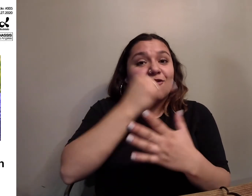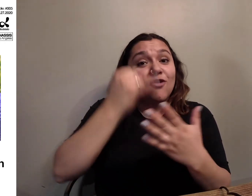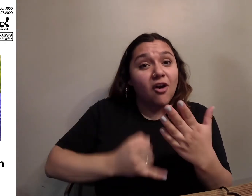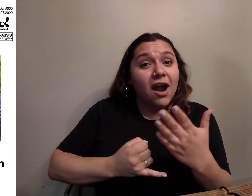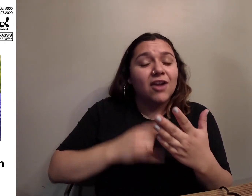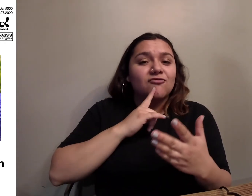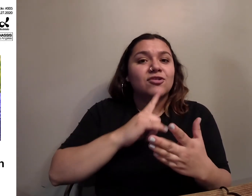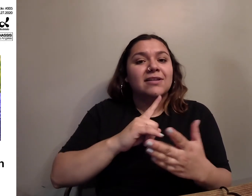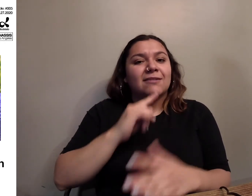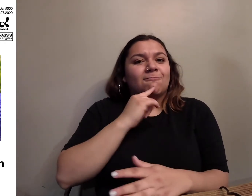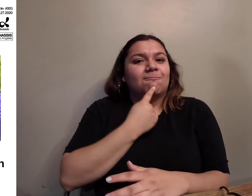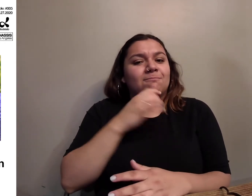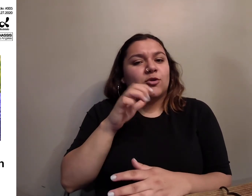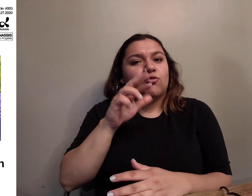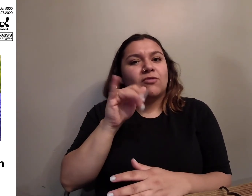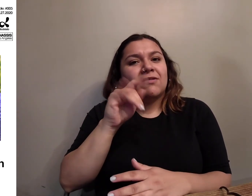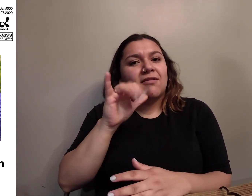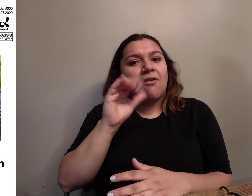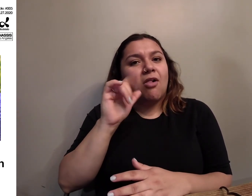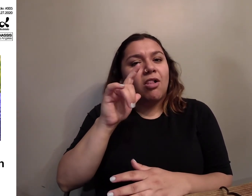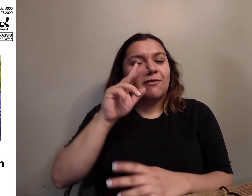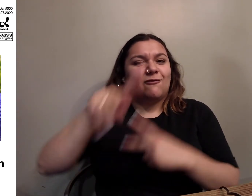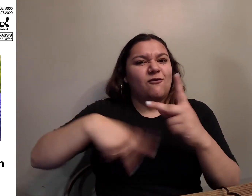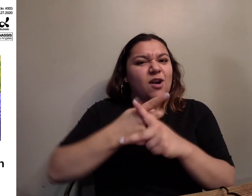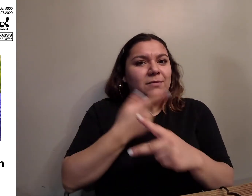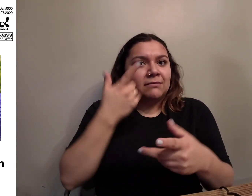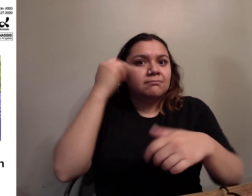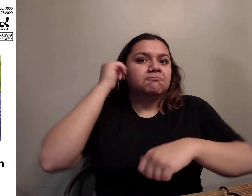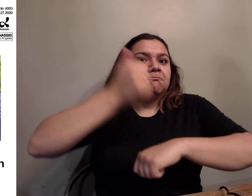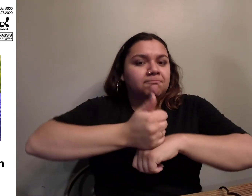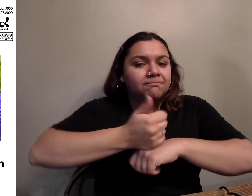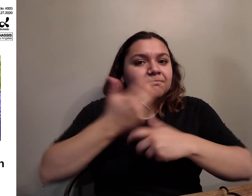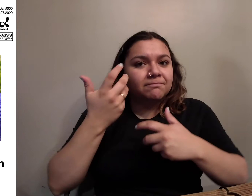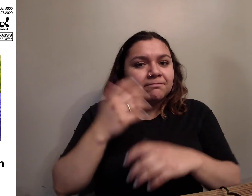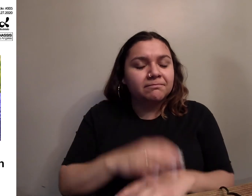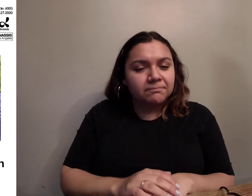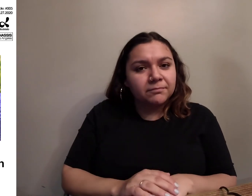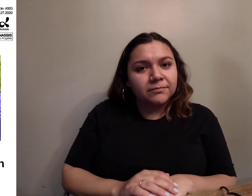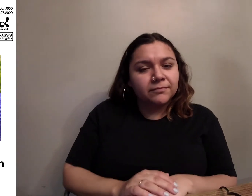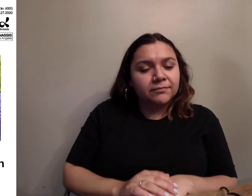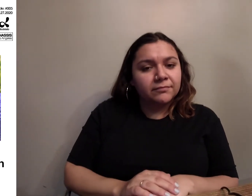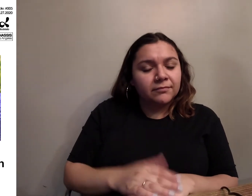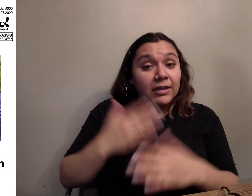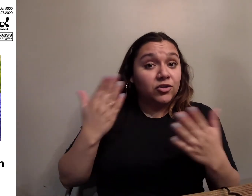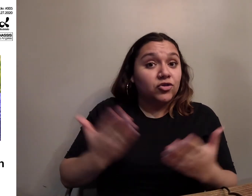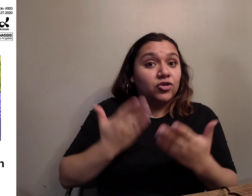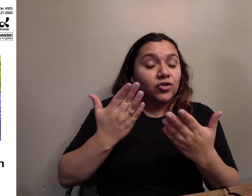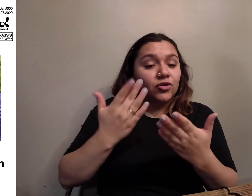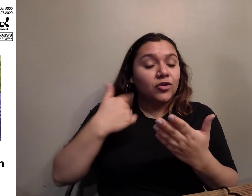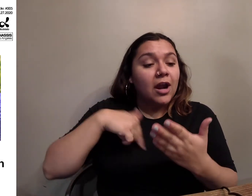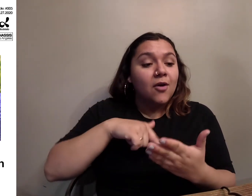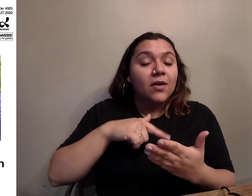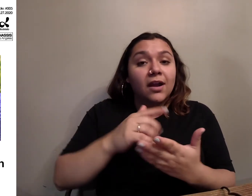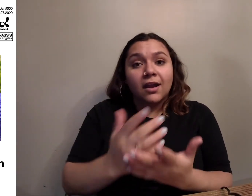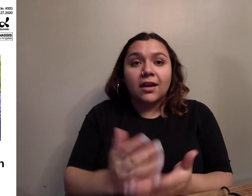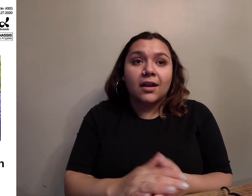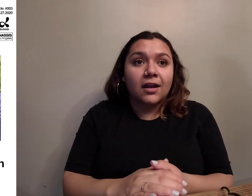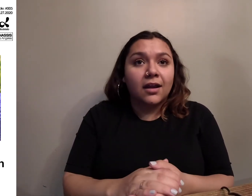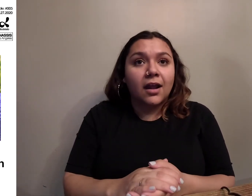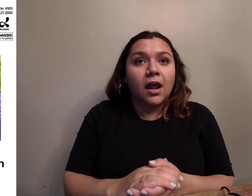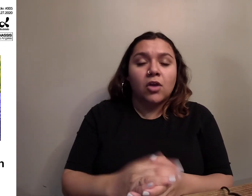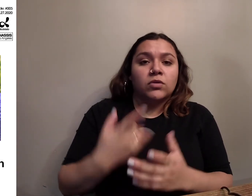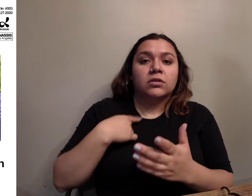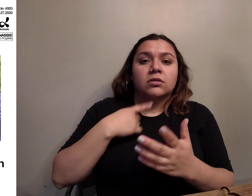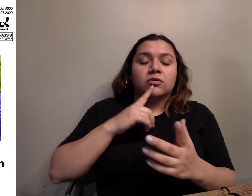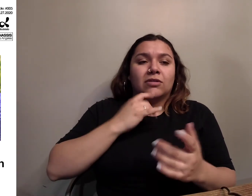critical forms that were born here as a result of white supremacy,